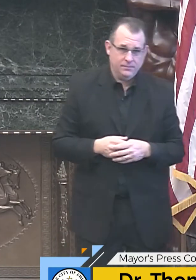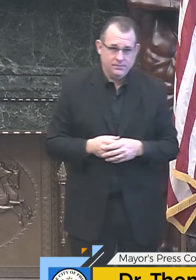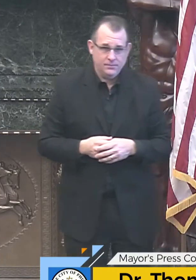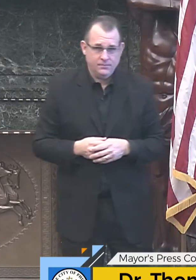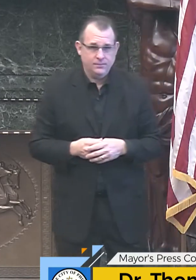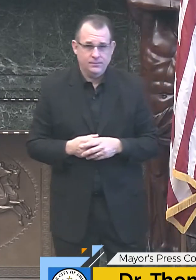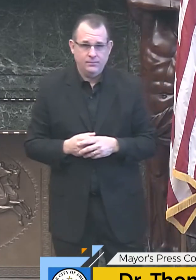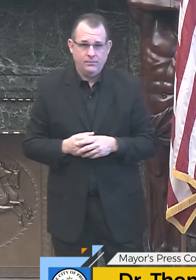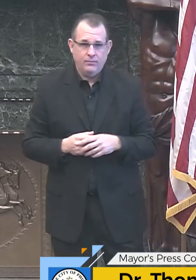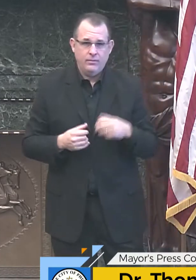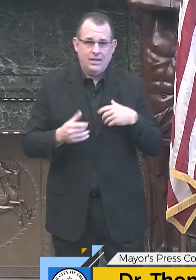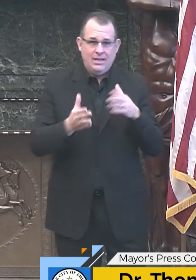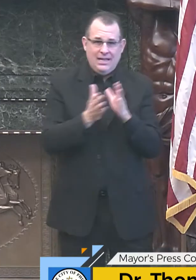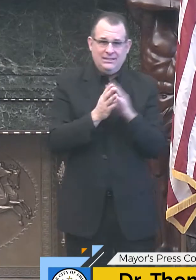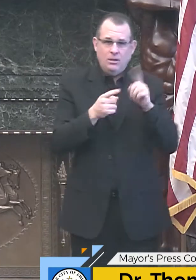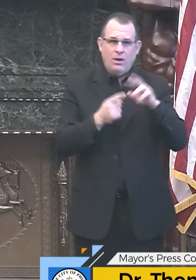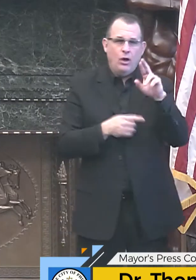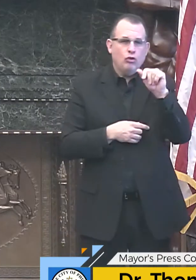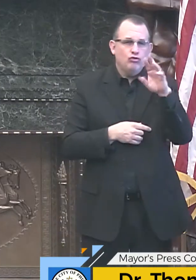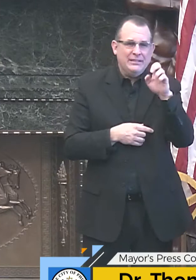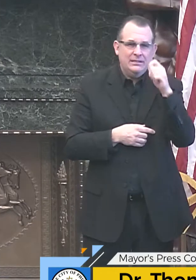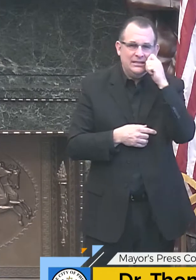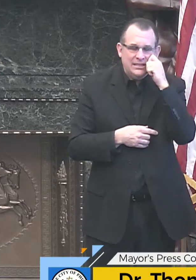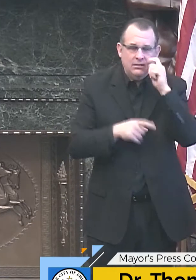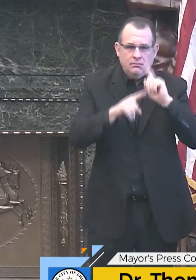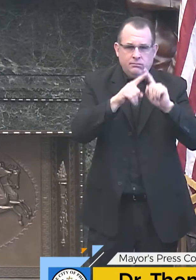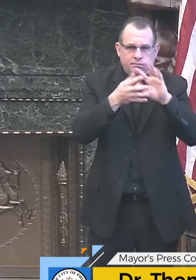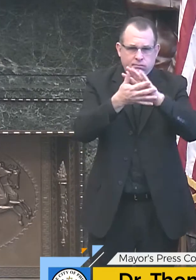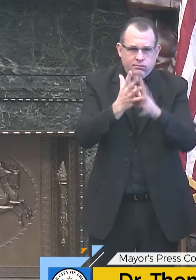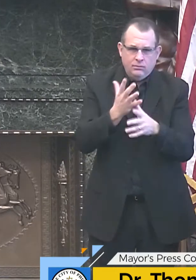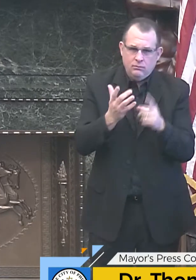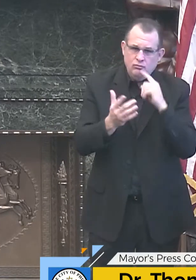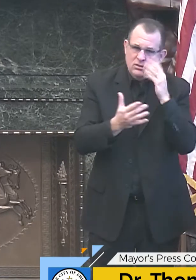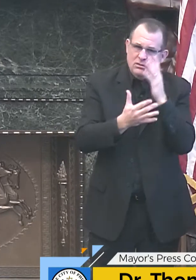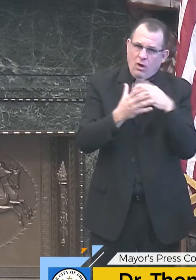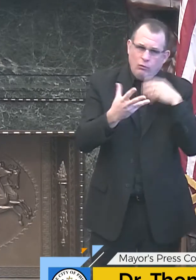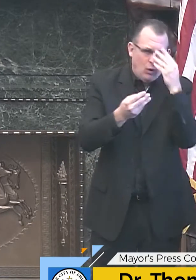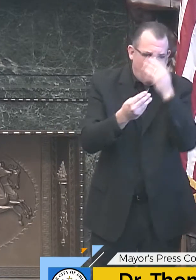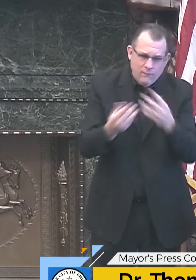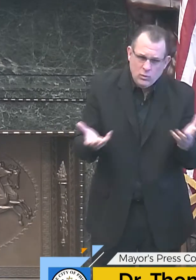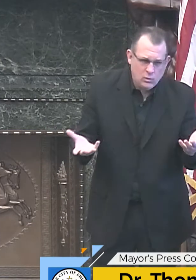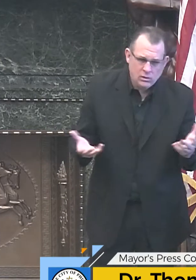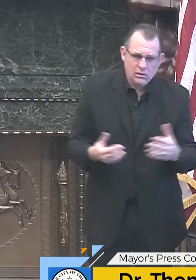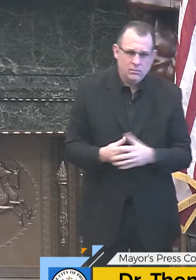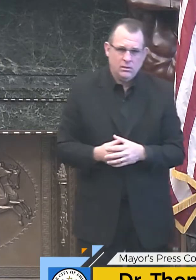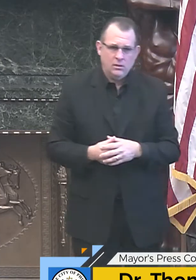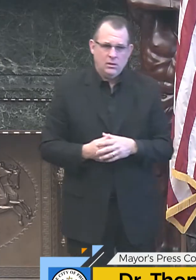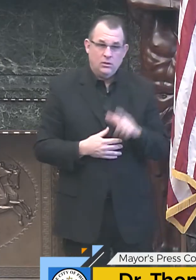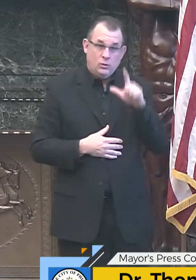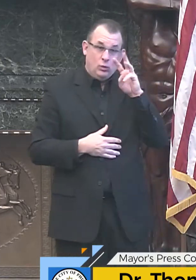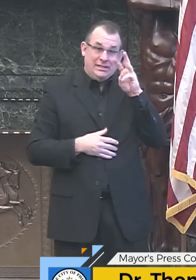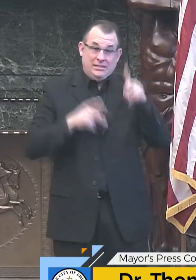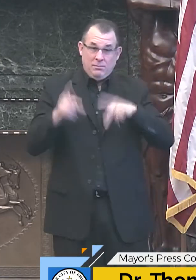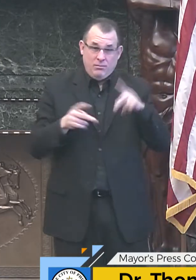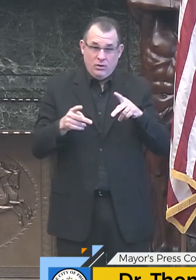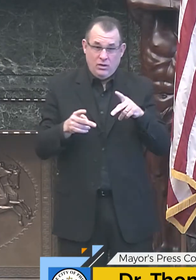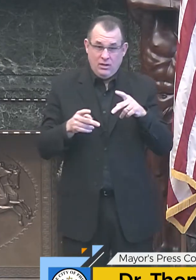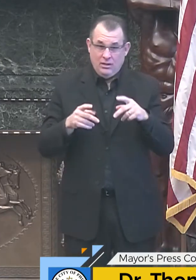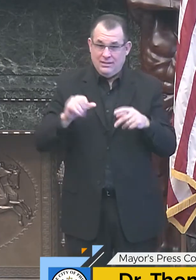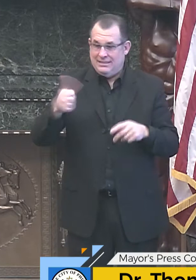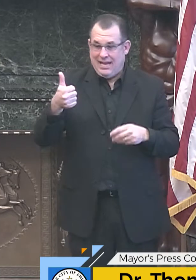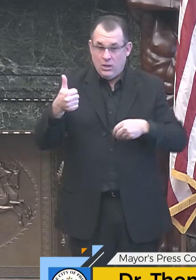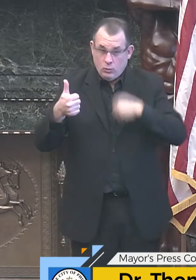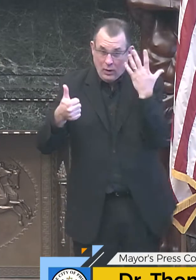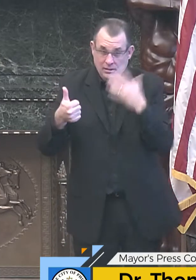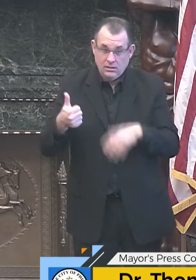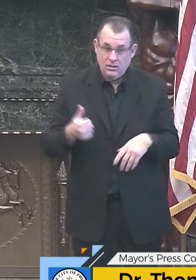racial breakdown of people who have died. We have partial information on that. Of those 26, we know that 10 were white,